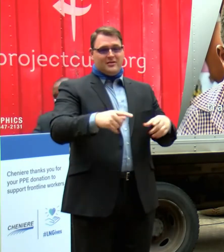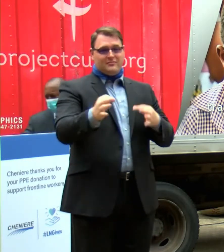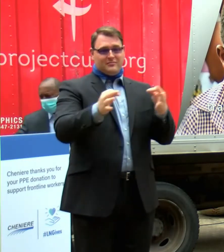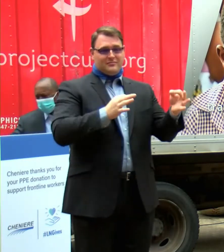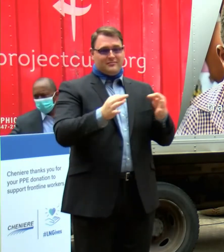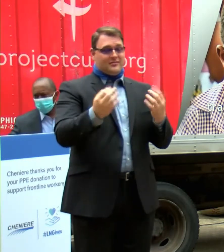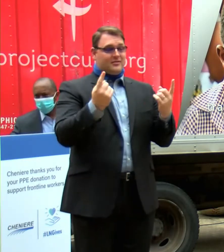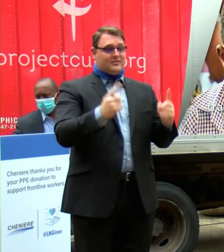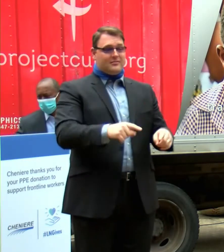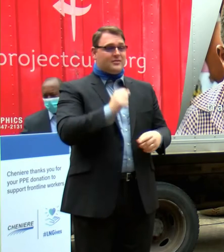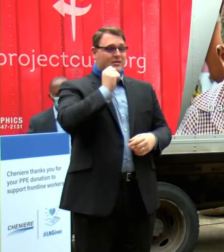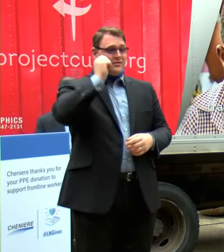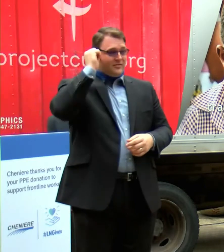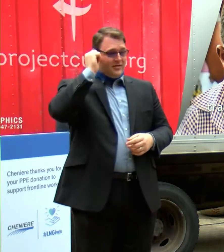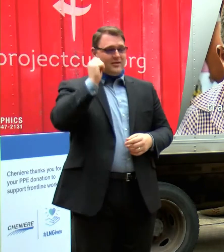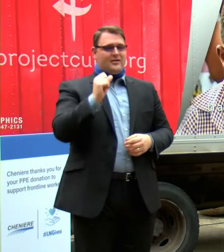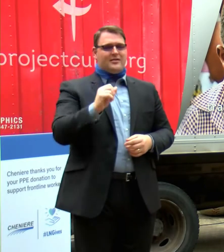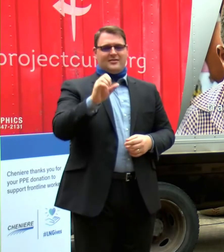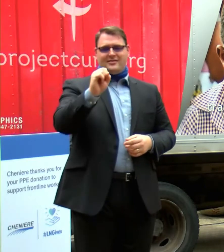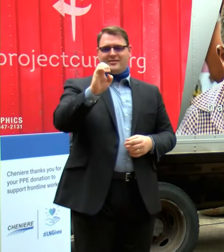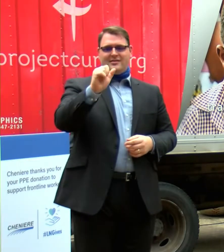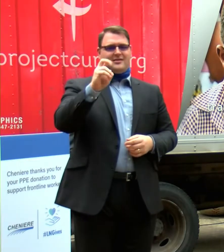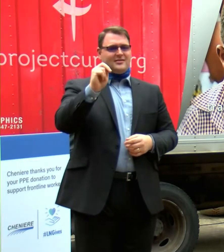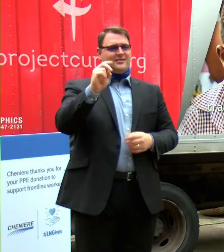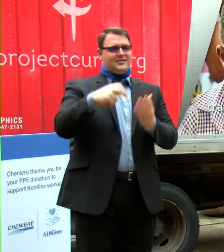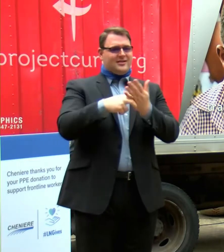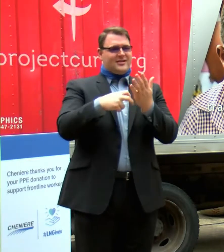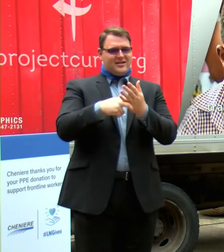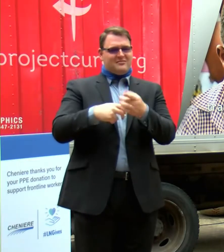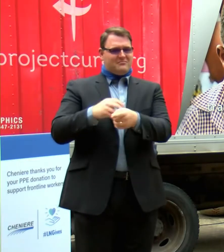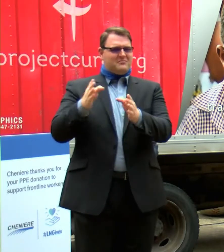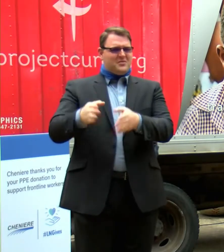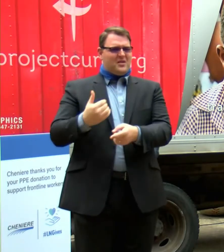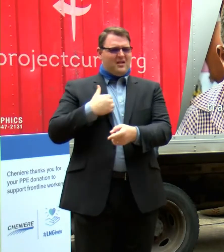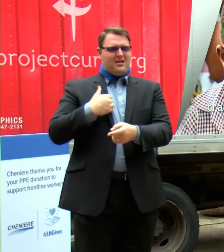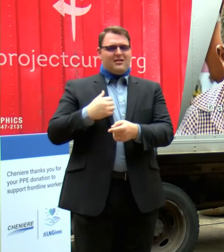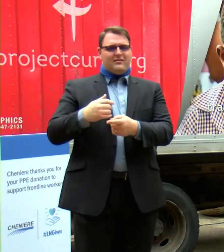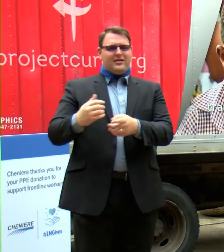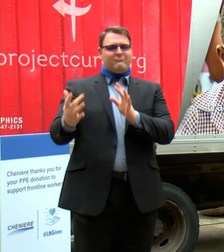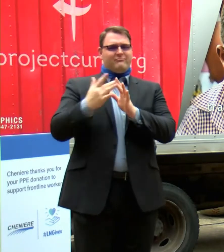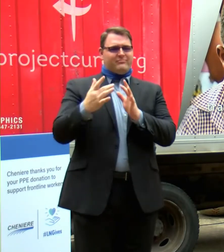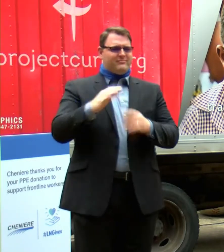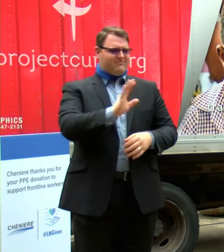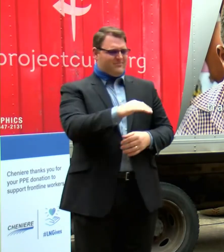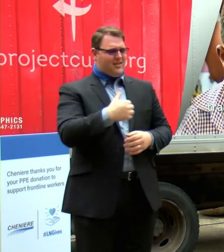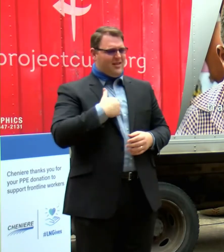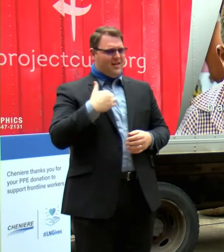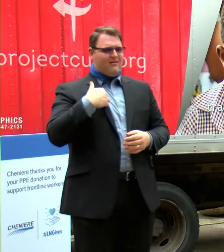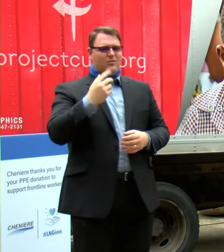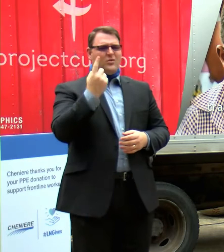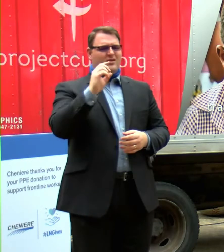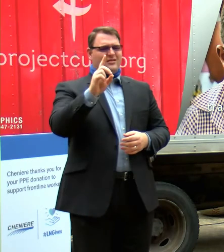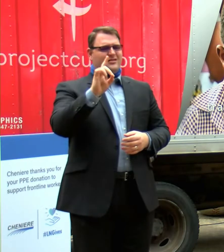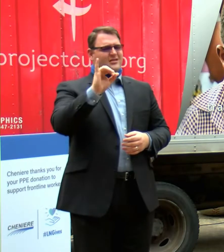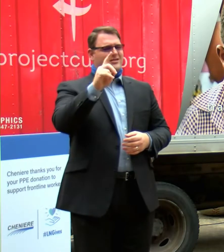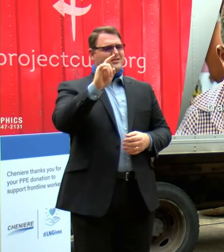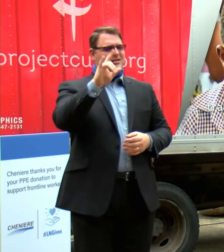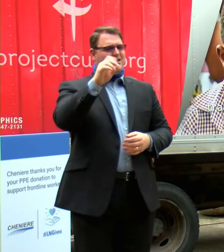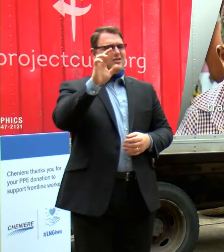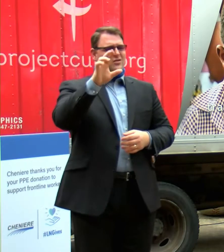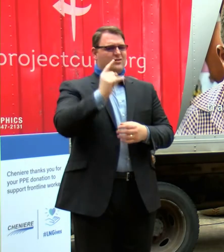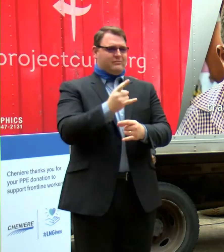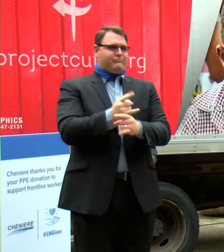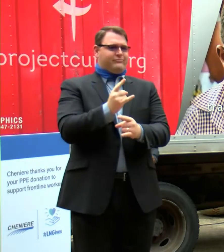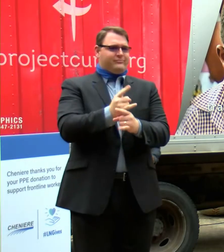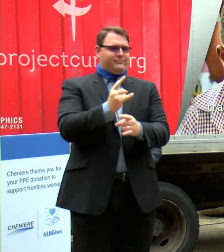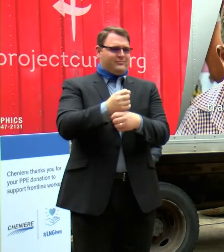of our season ticket holders reached out and said, "Hey, I've got a young man. It's a distillery here in town, and they're making hand